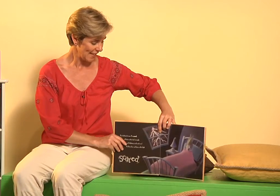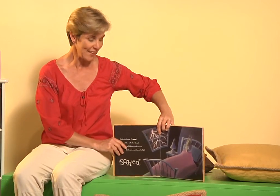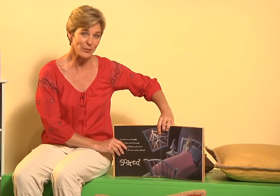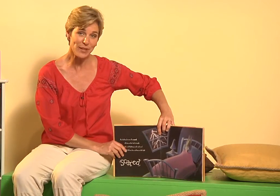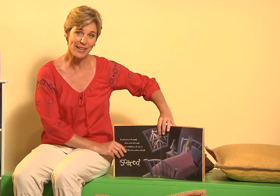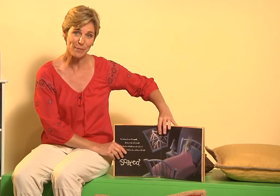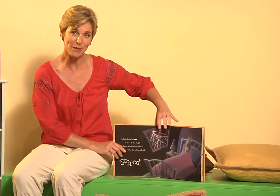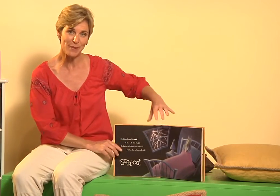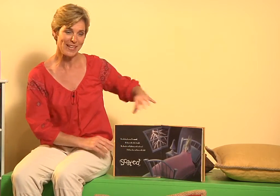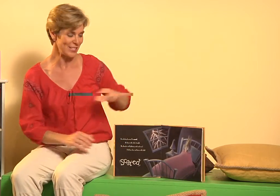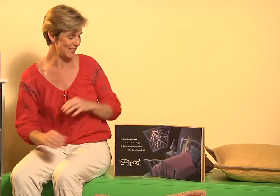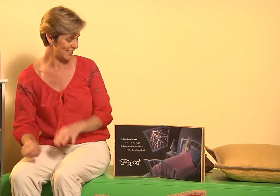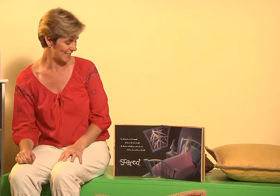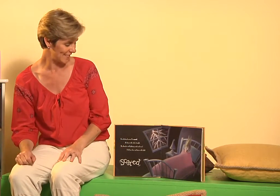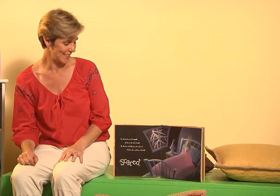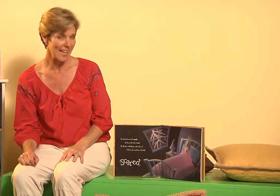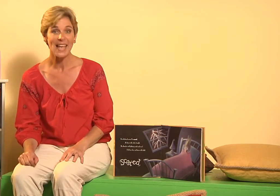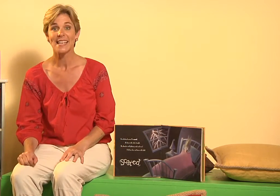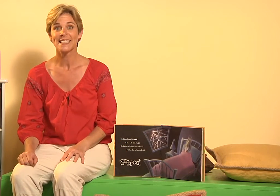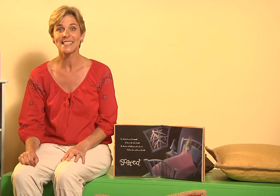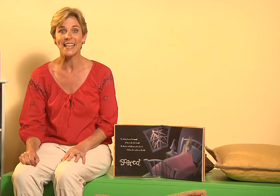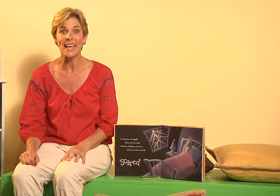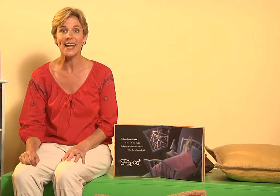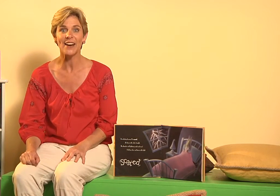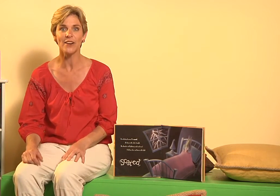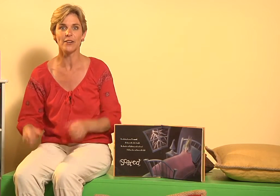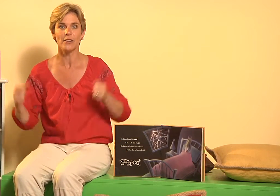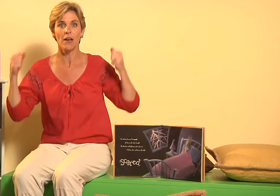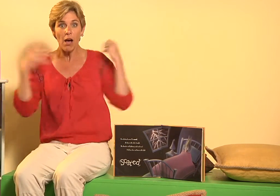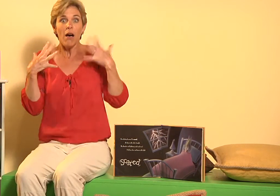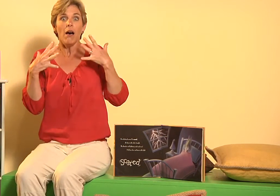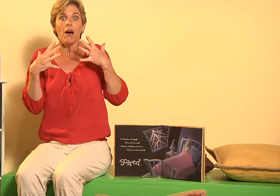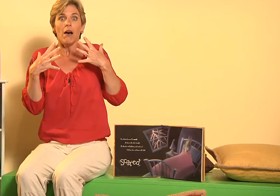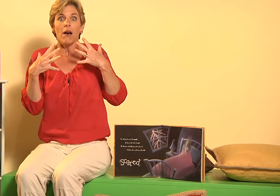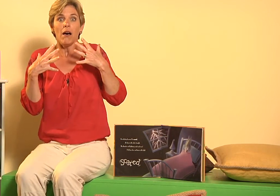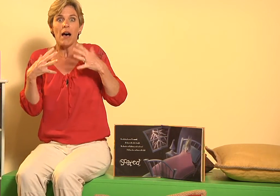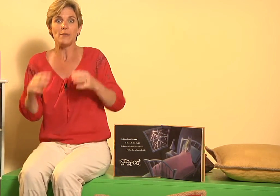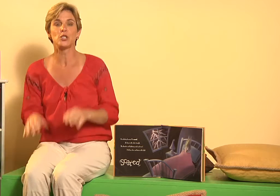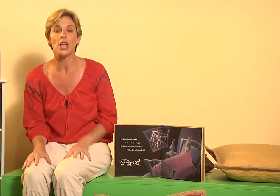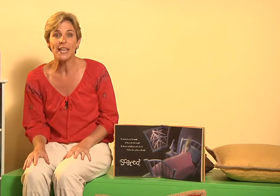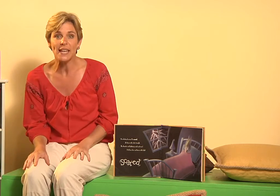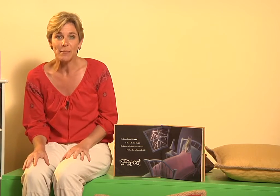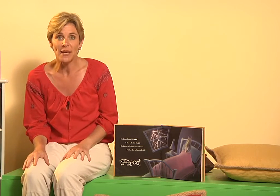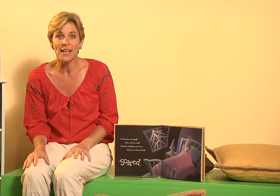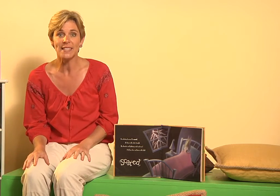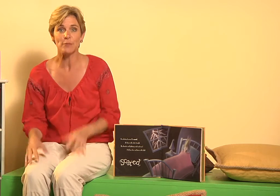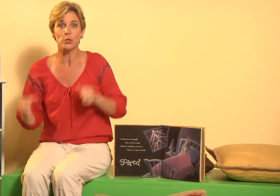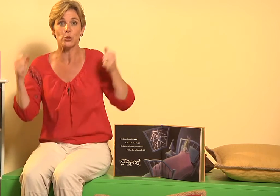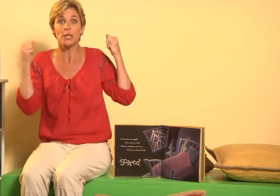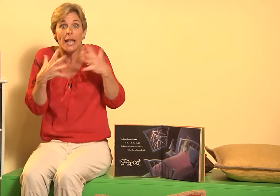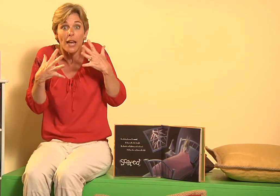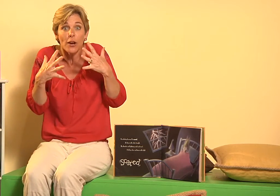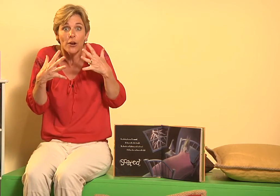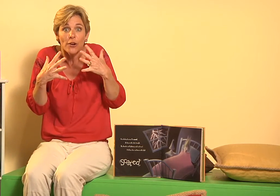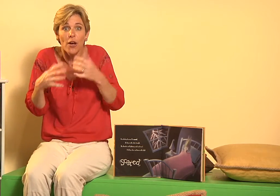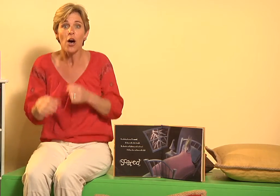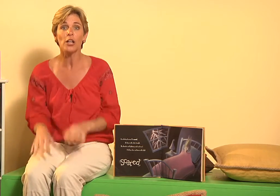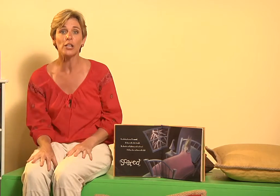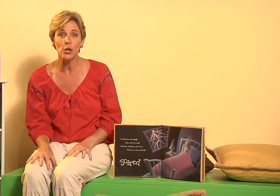Let's read a couple of pages. Scared. I'm shaking because I'm so scared, all alone